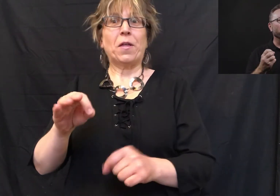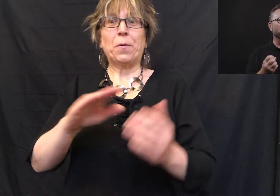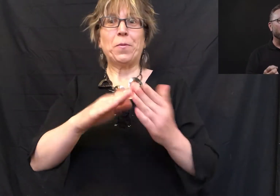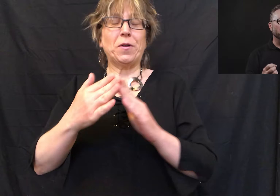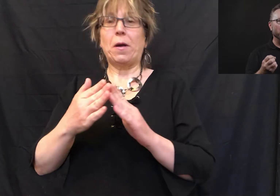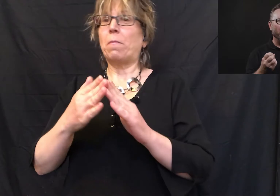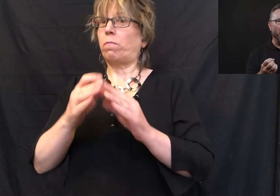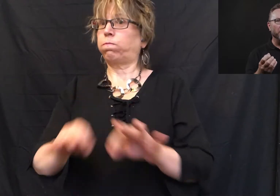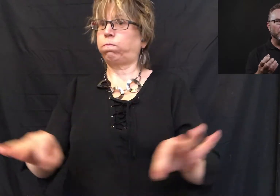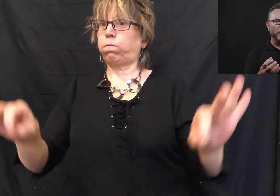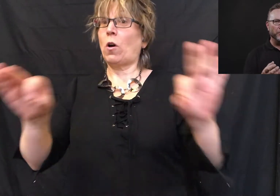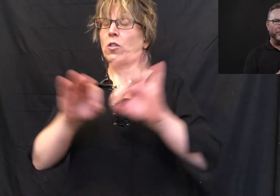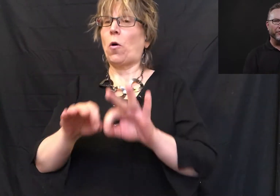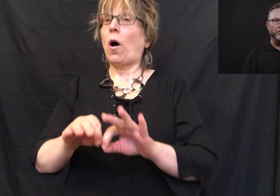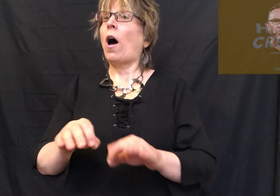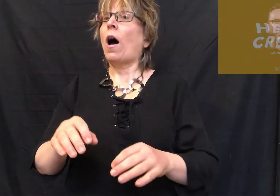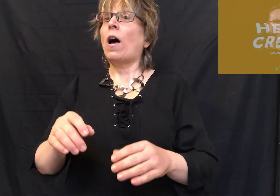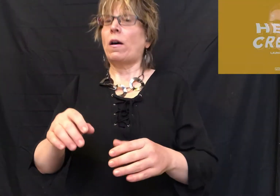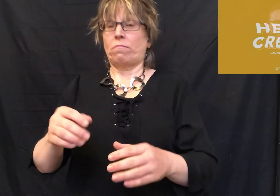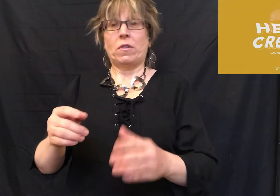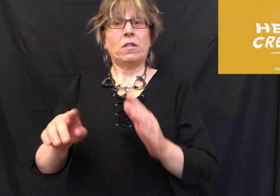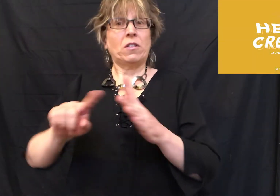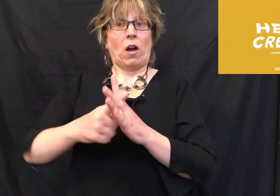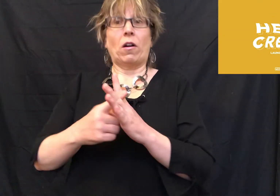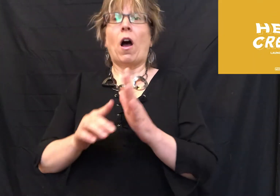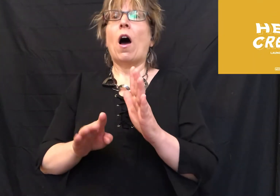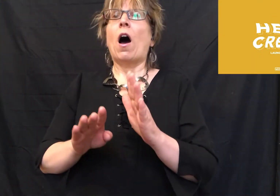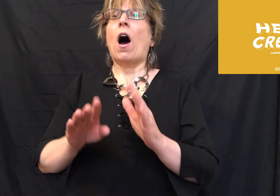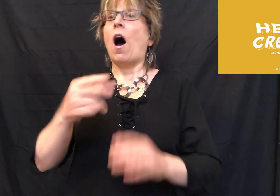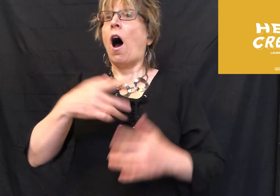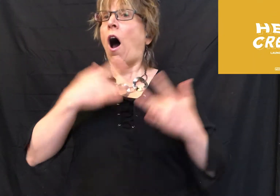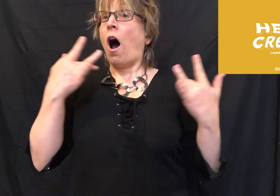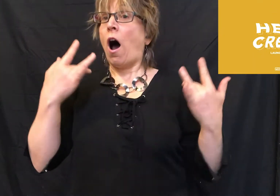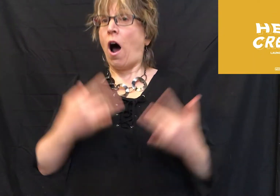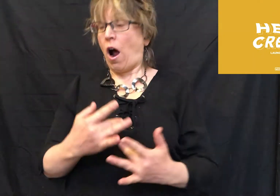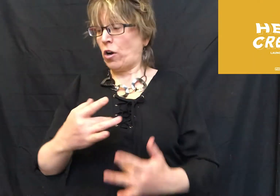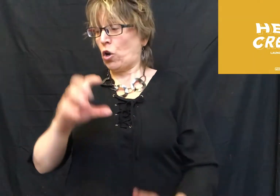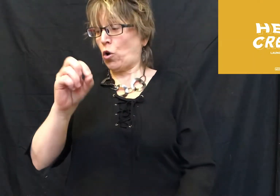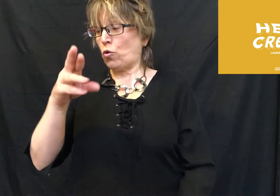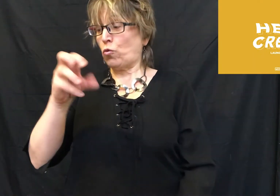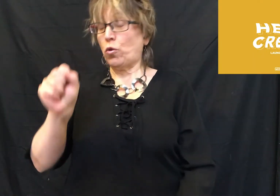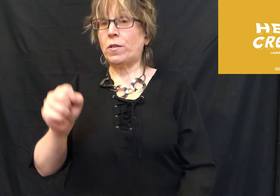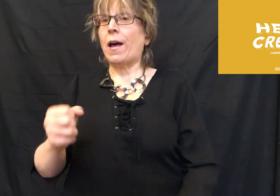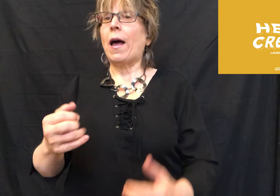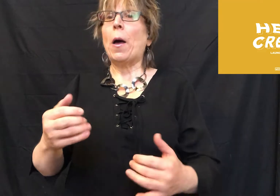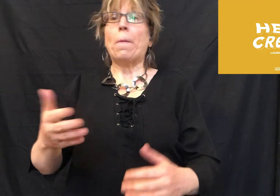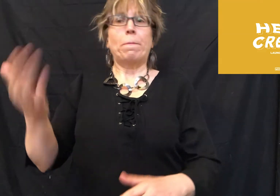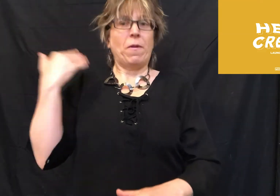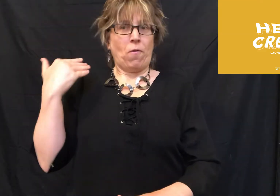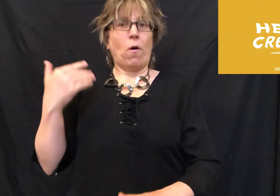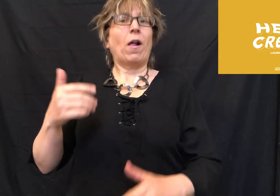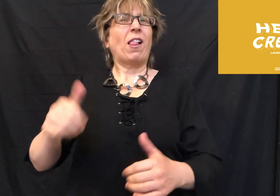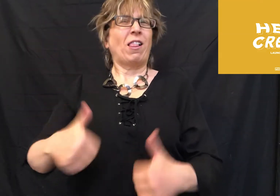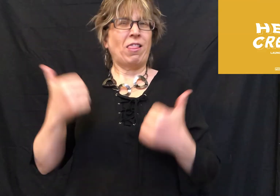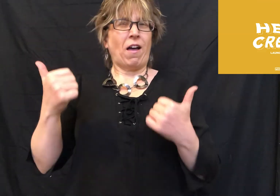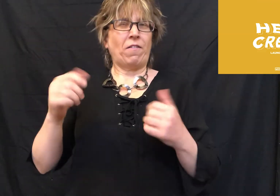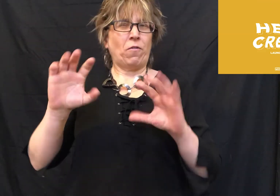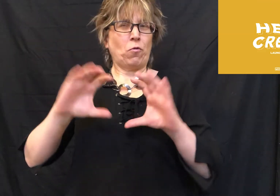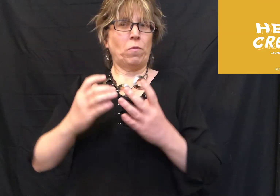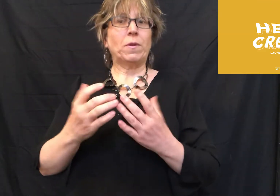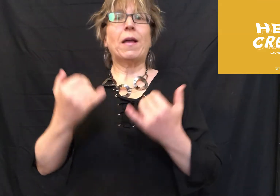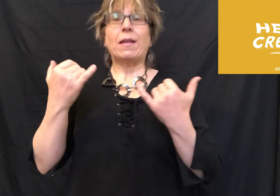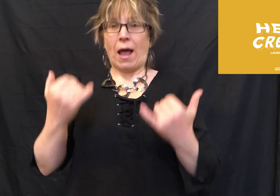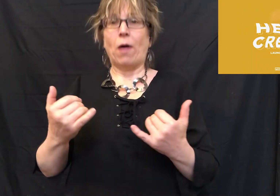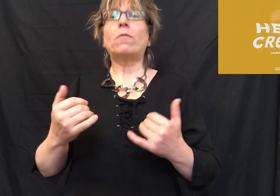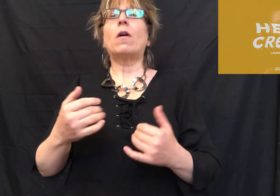so we are launching Heart Cruise the first week of May. These crews, which used to be called life groups, are bi-weekly